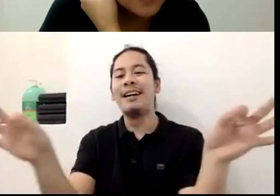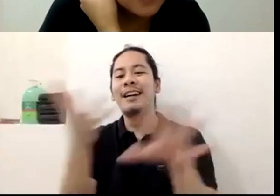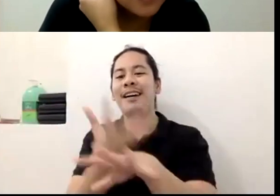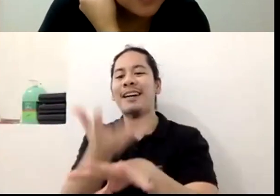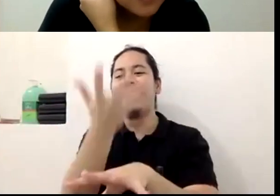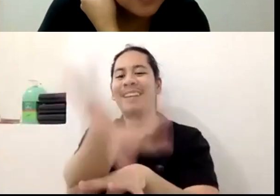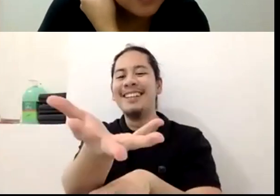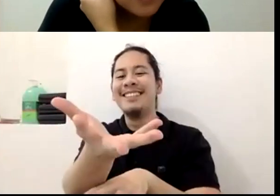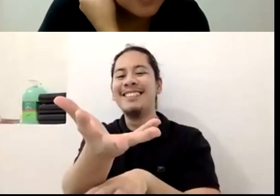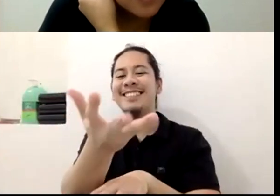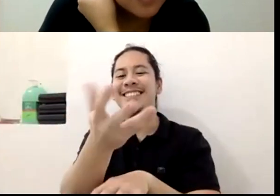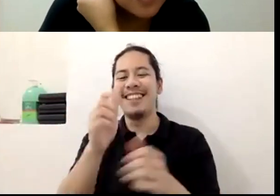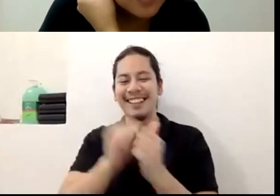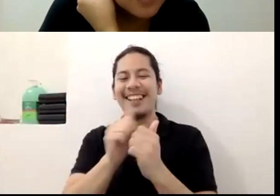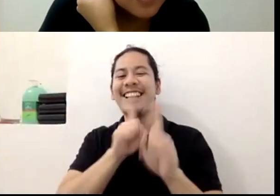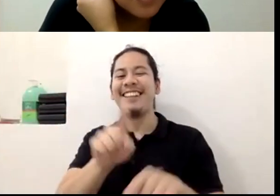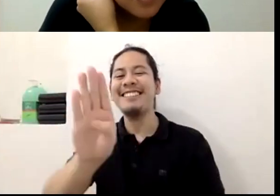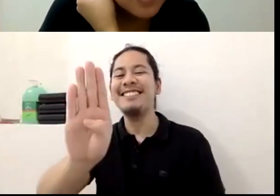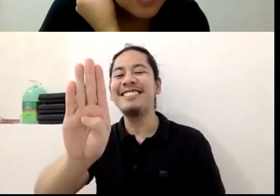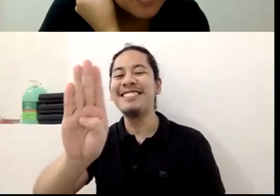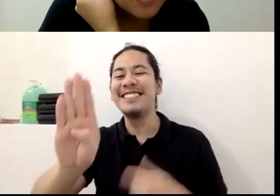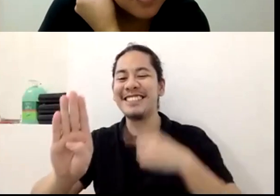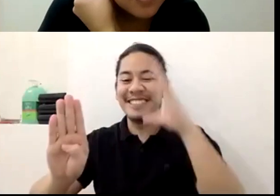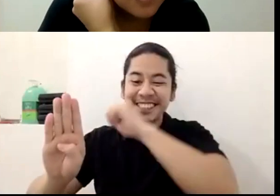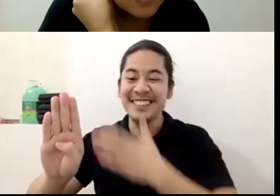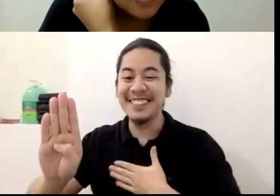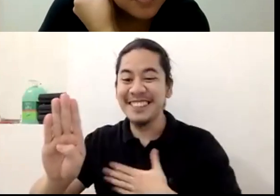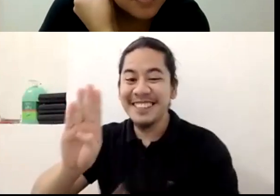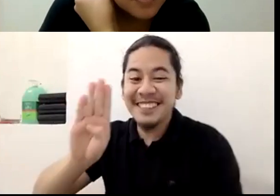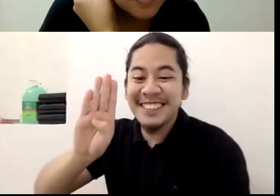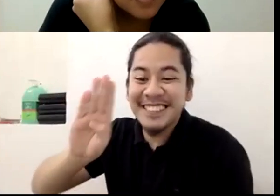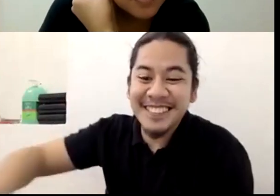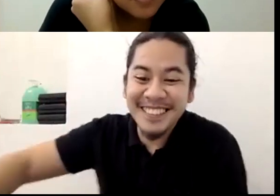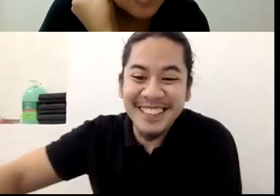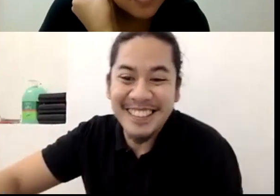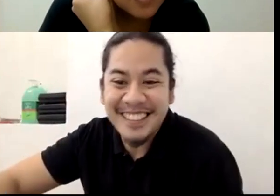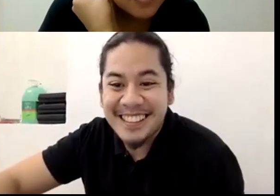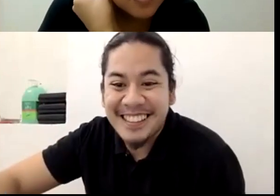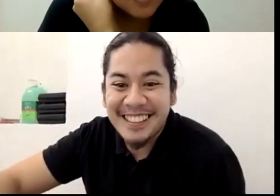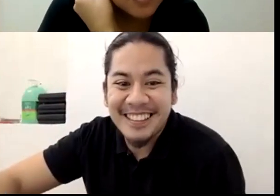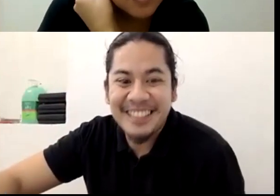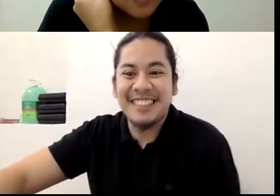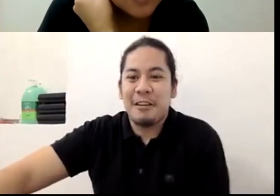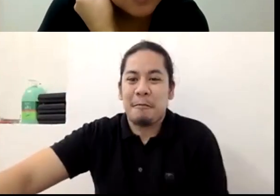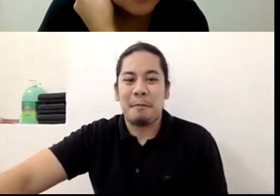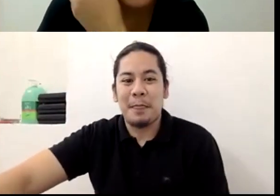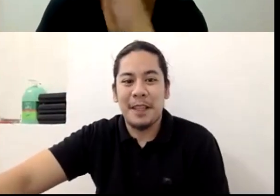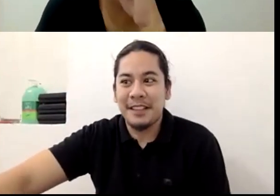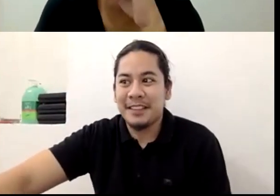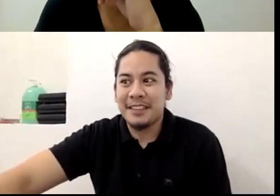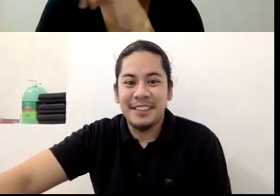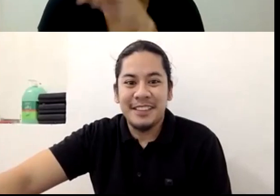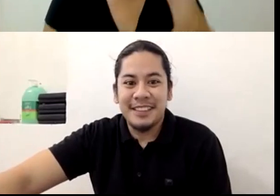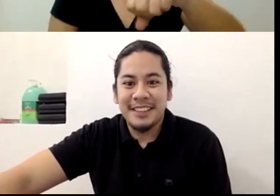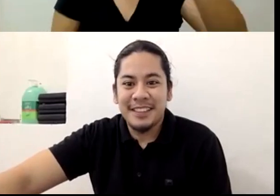And it was a trick question, I think. So that's why I answered B. No, I A is